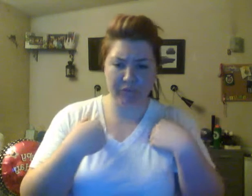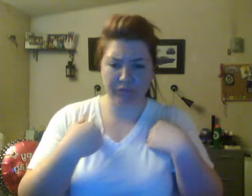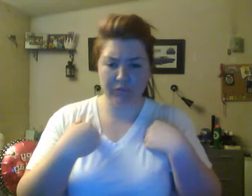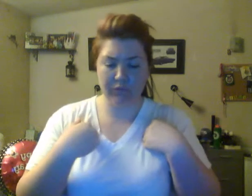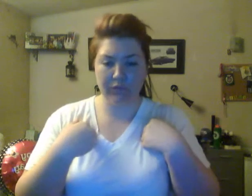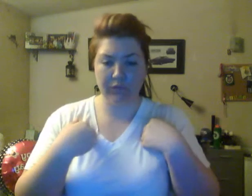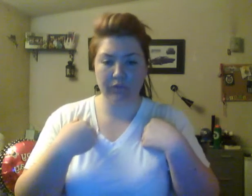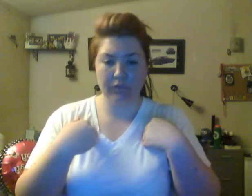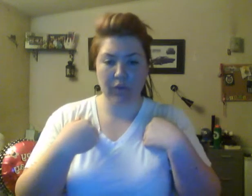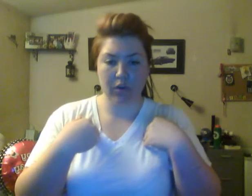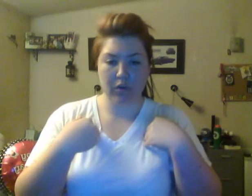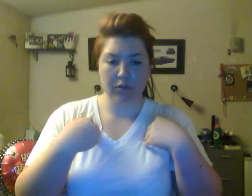Okay,